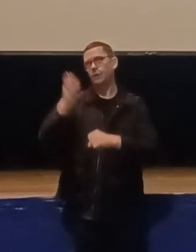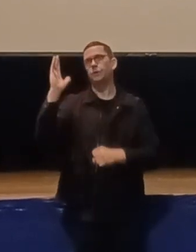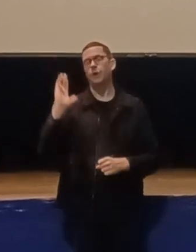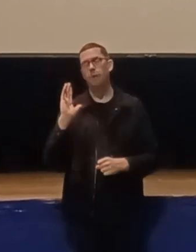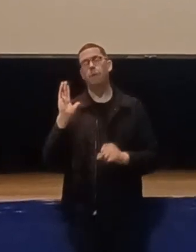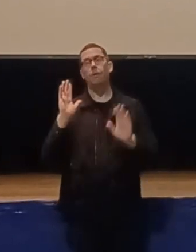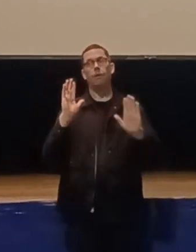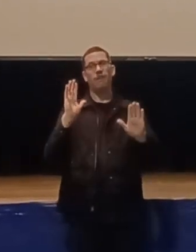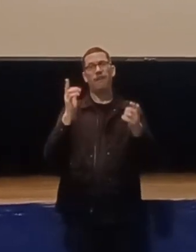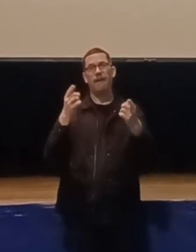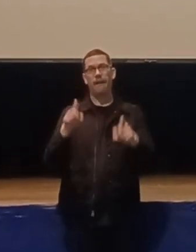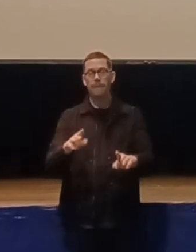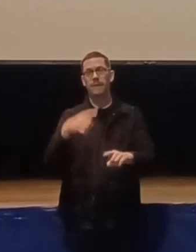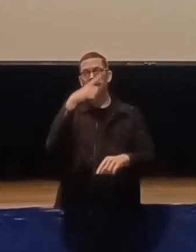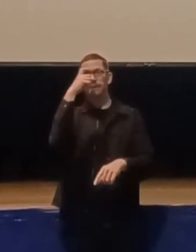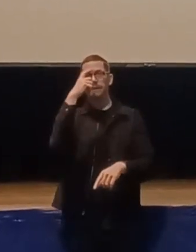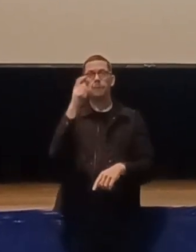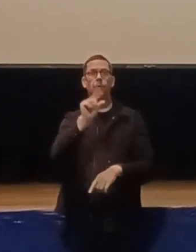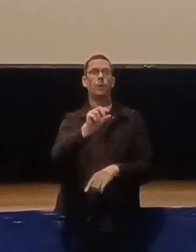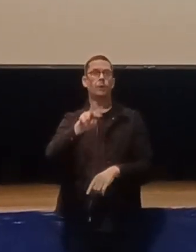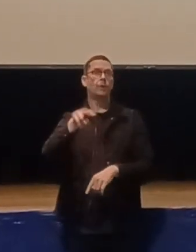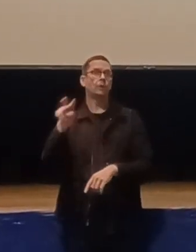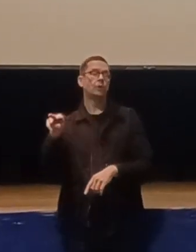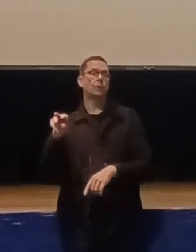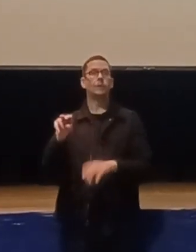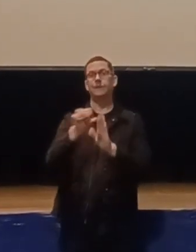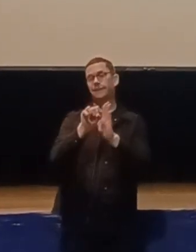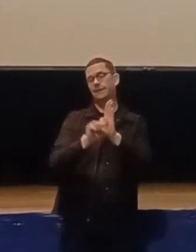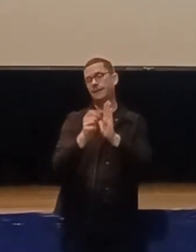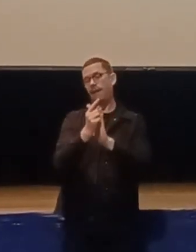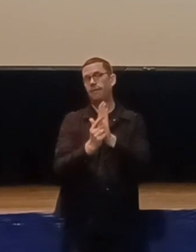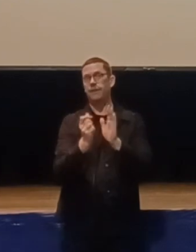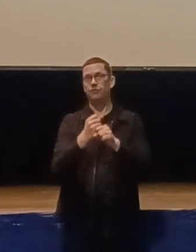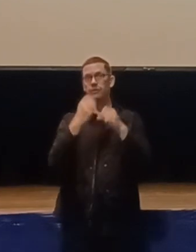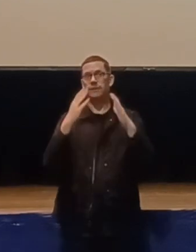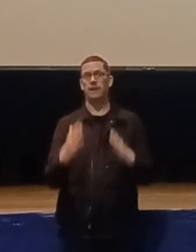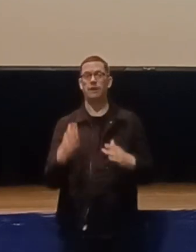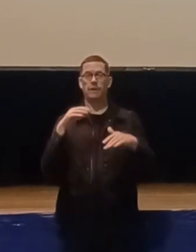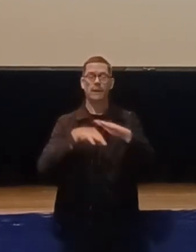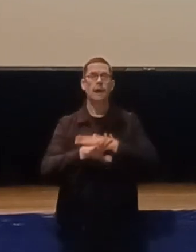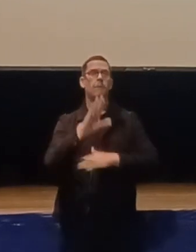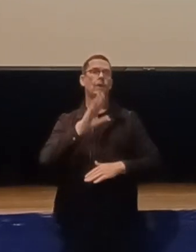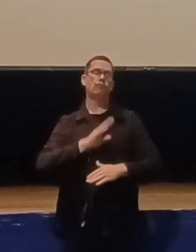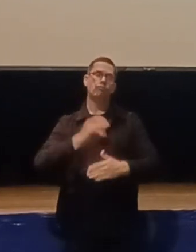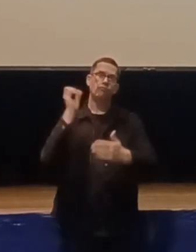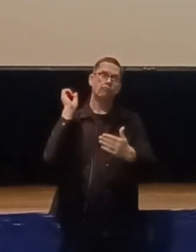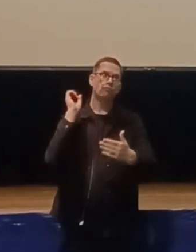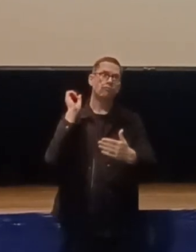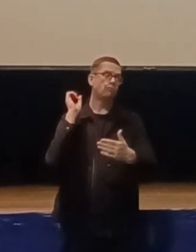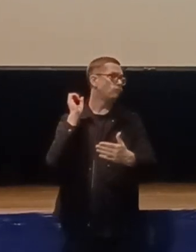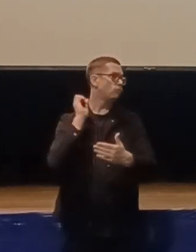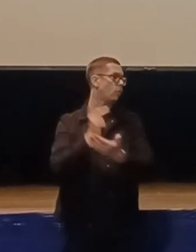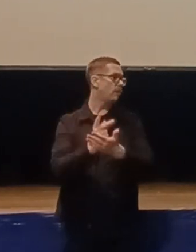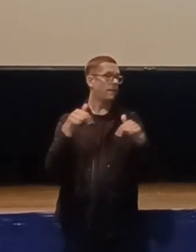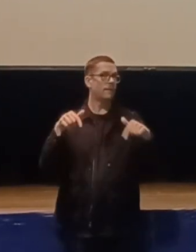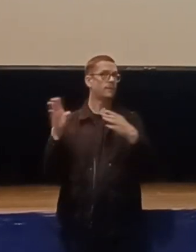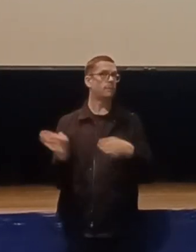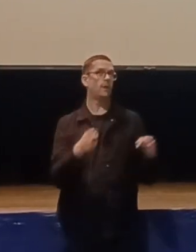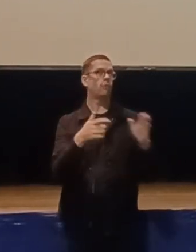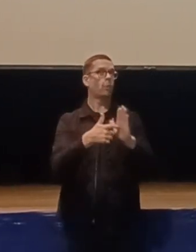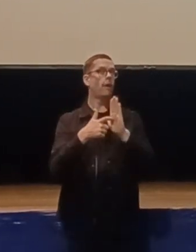of 2022, the state legislature came in and really codified this plan by requiring that the